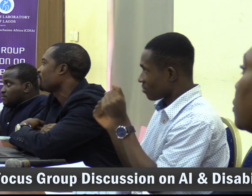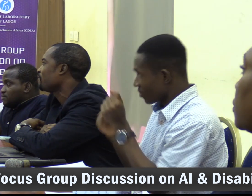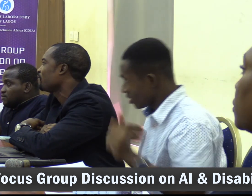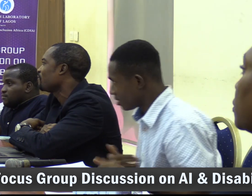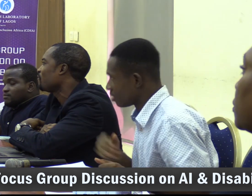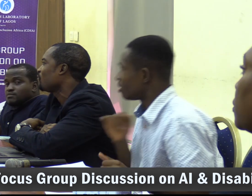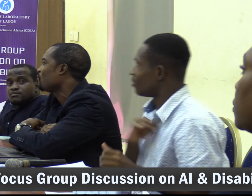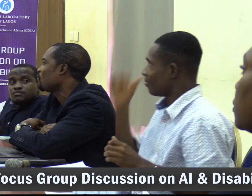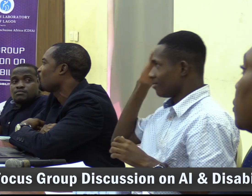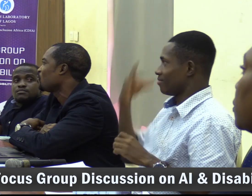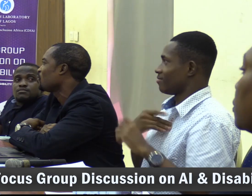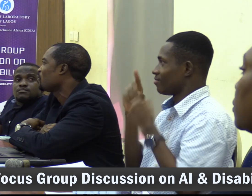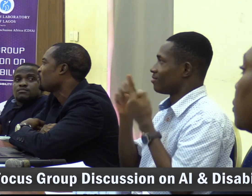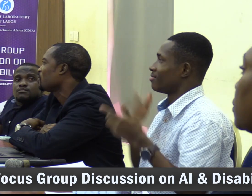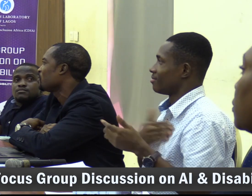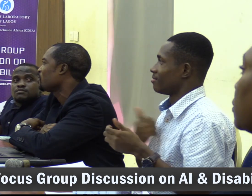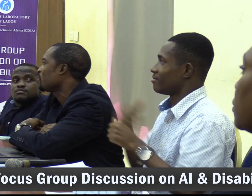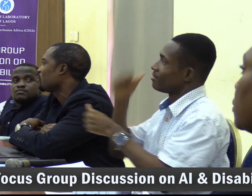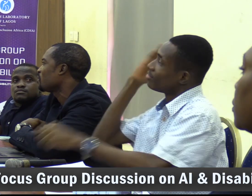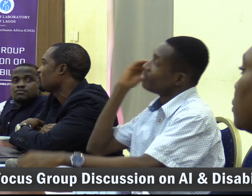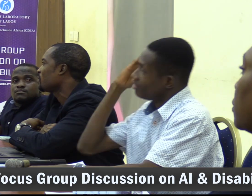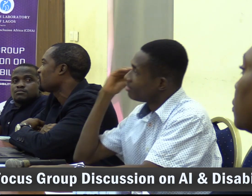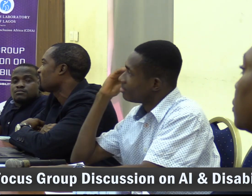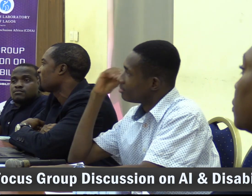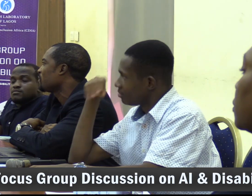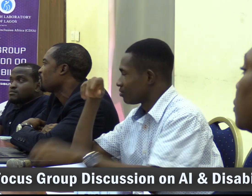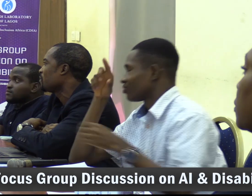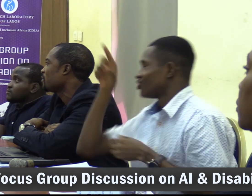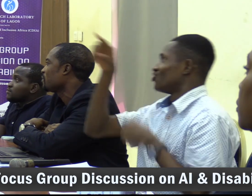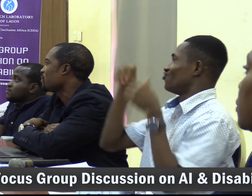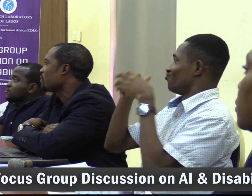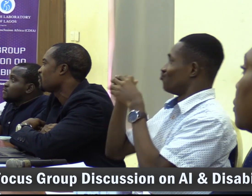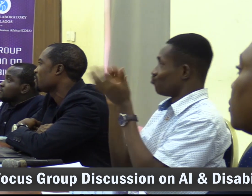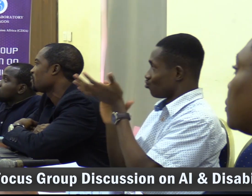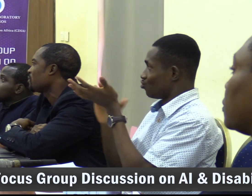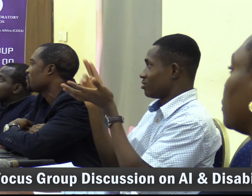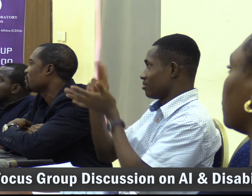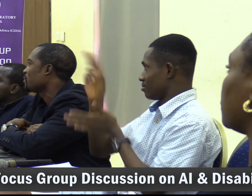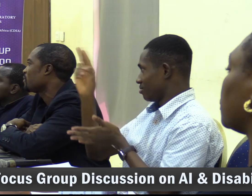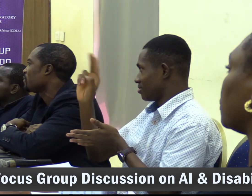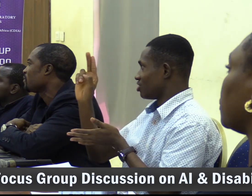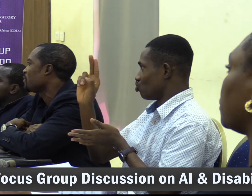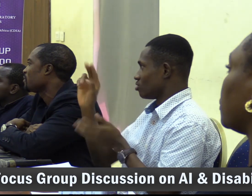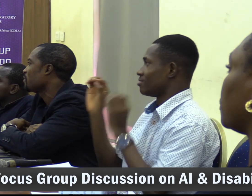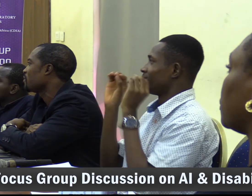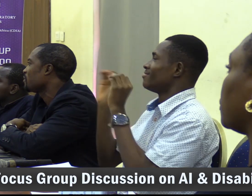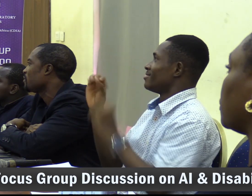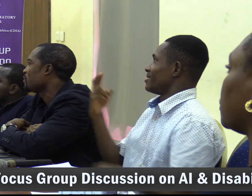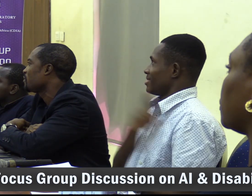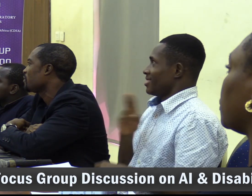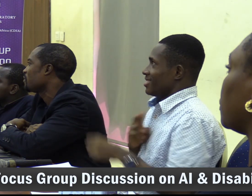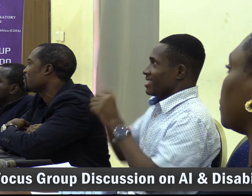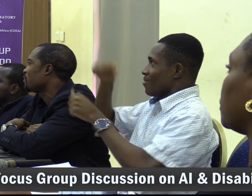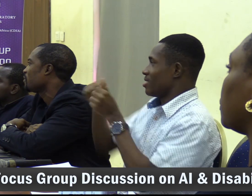Good morning, everyone. My experience is special. Yeah. In the school, in the